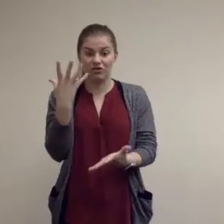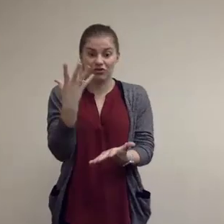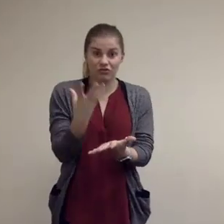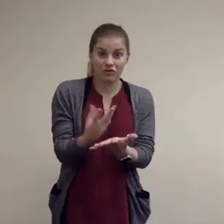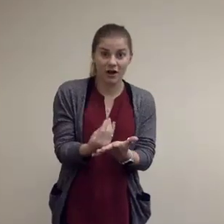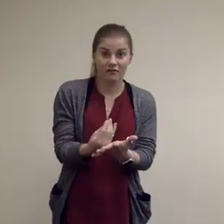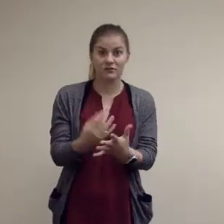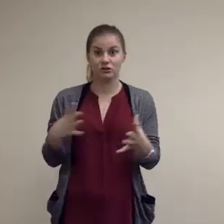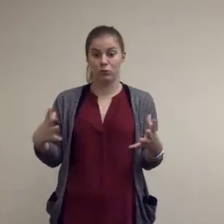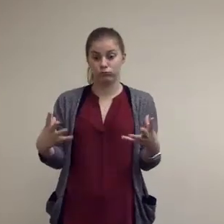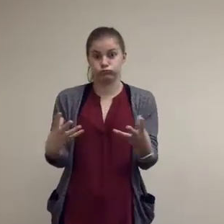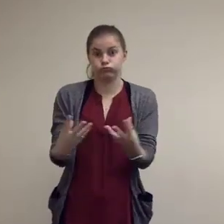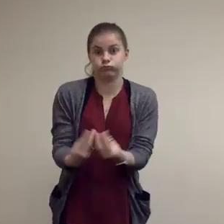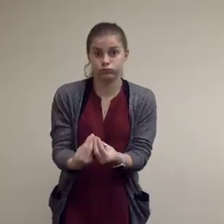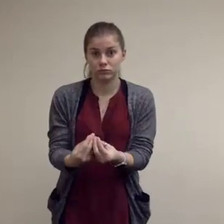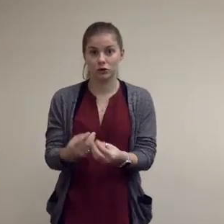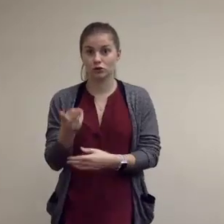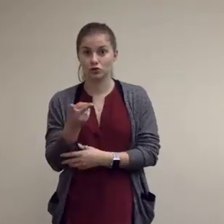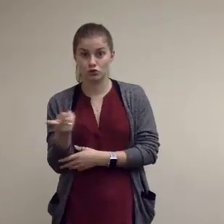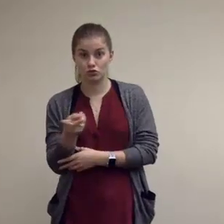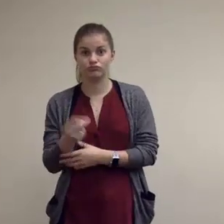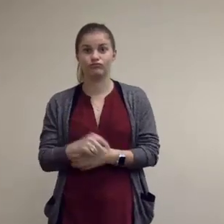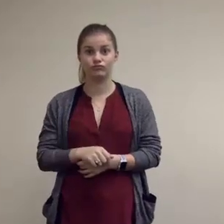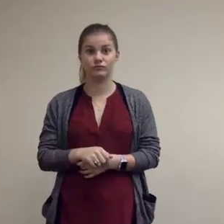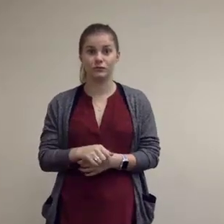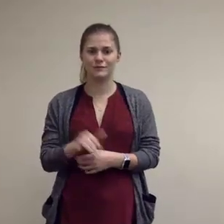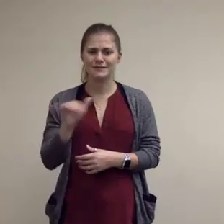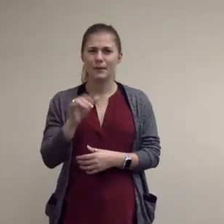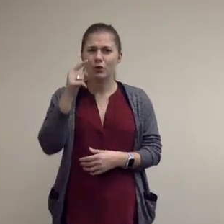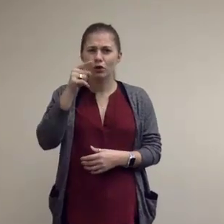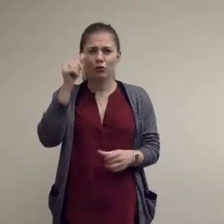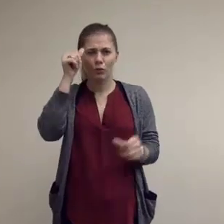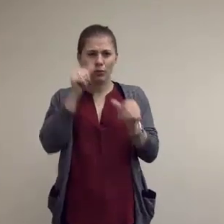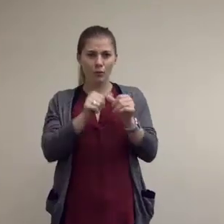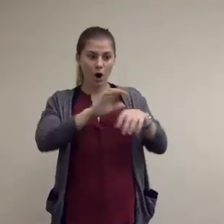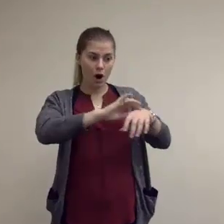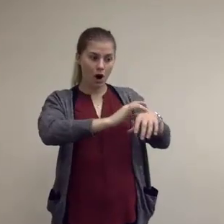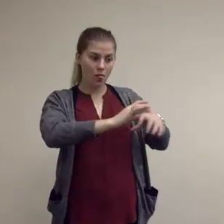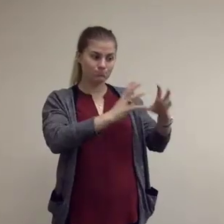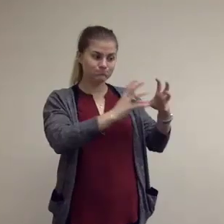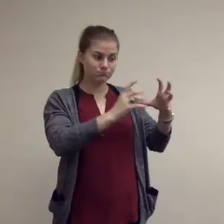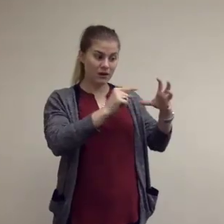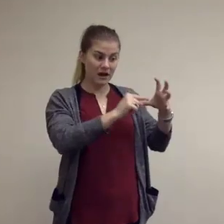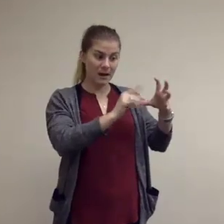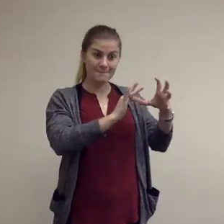before, about how you are pulled toward the center of the Earth. But remember that you are also pulling up on the